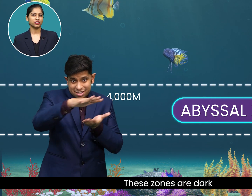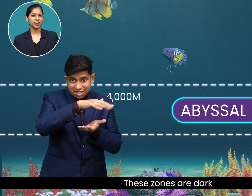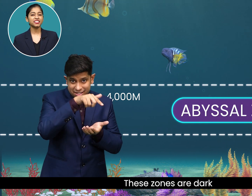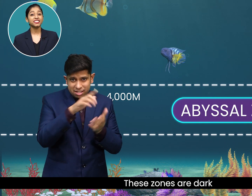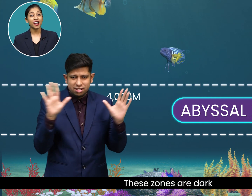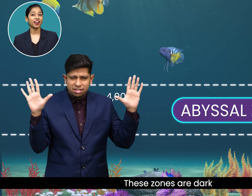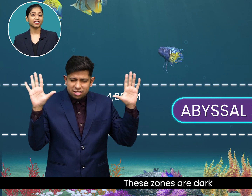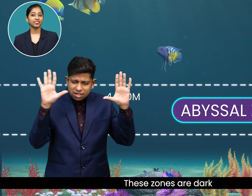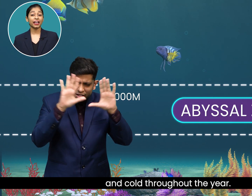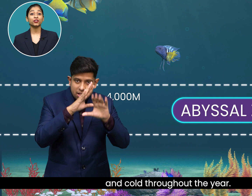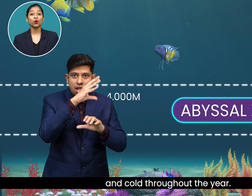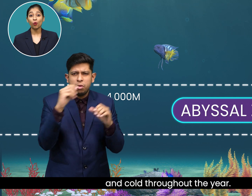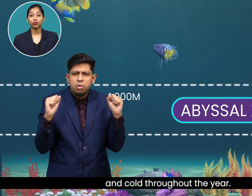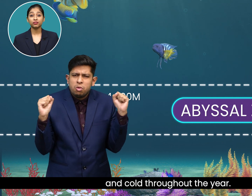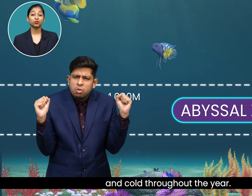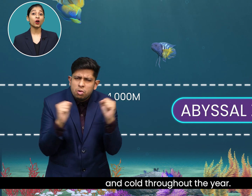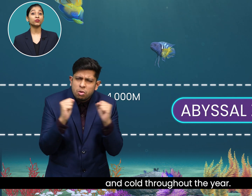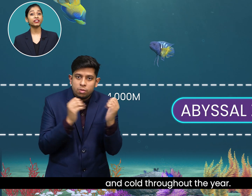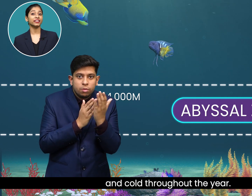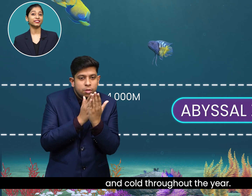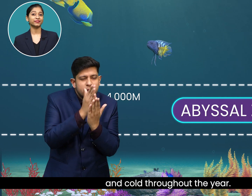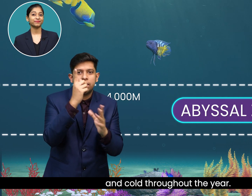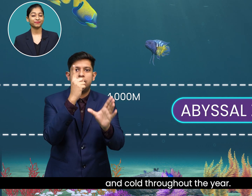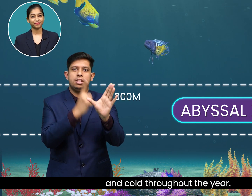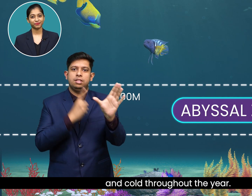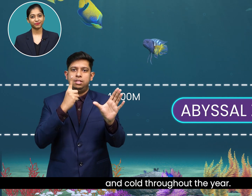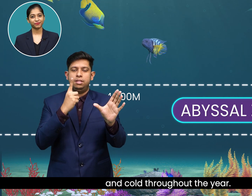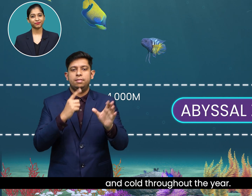These zones are dark and cold throughout the year.